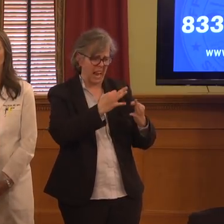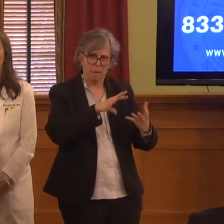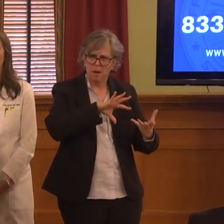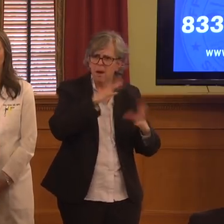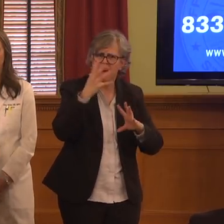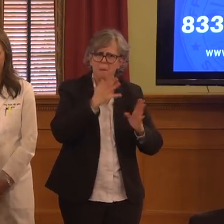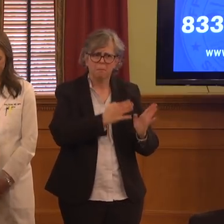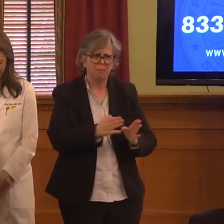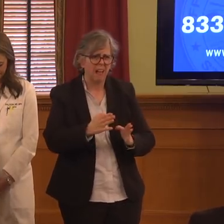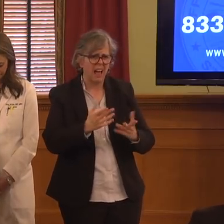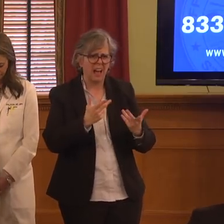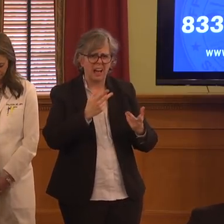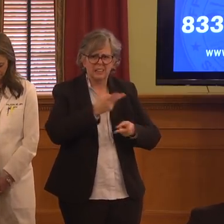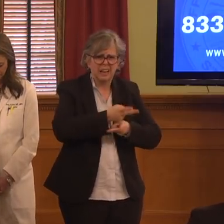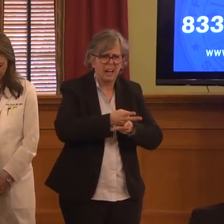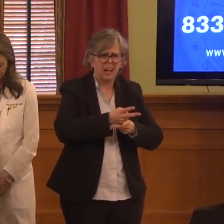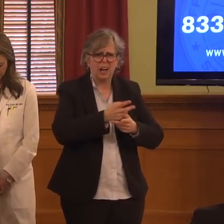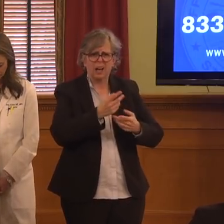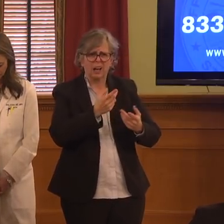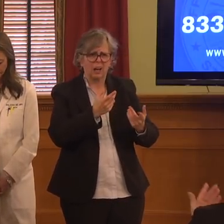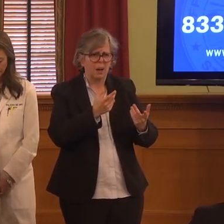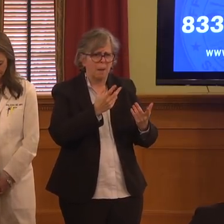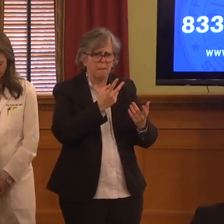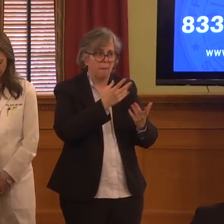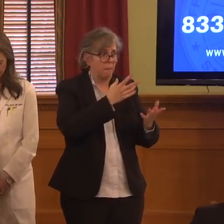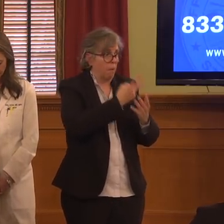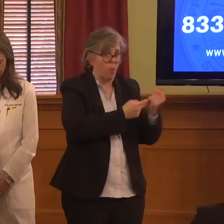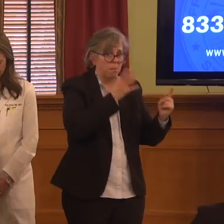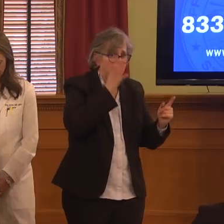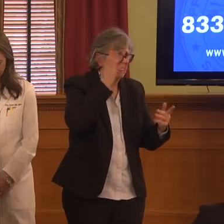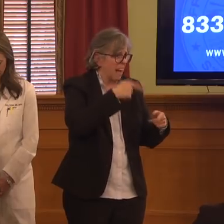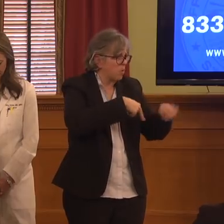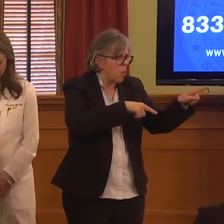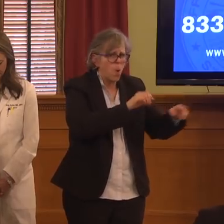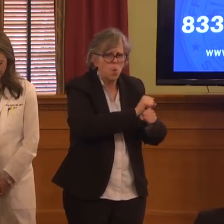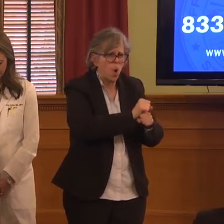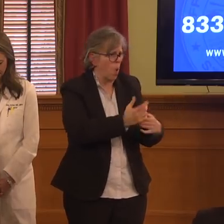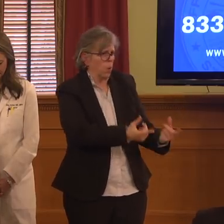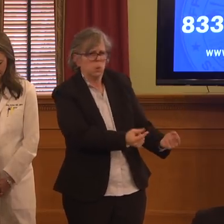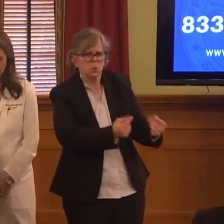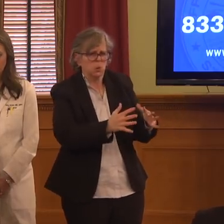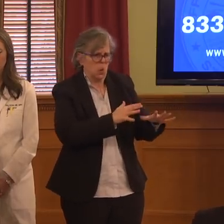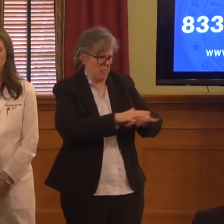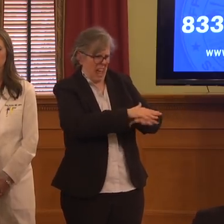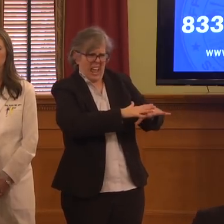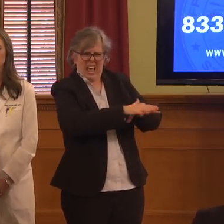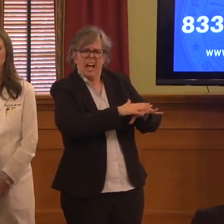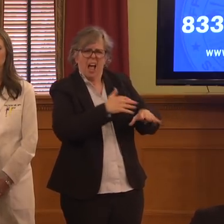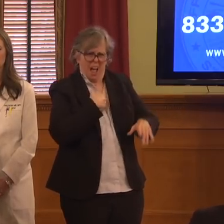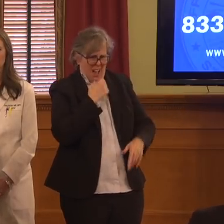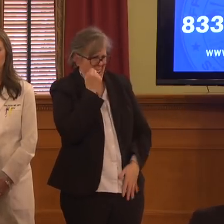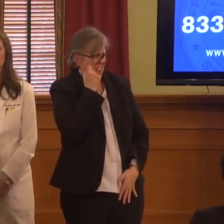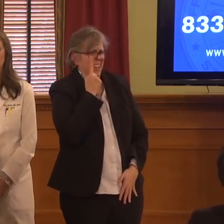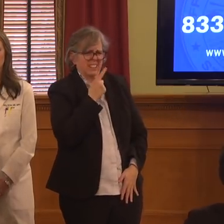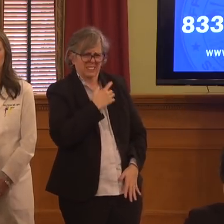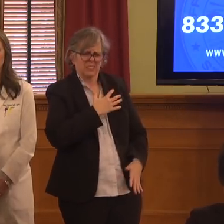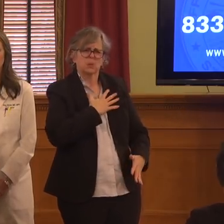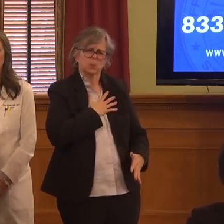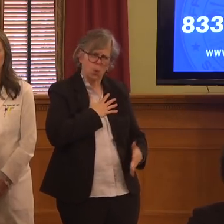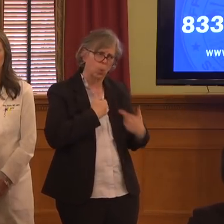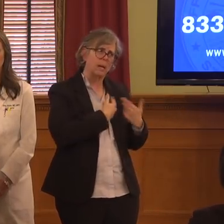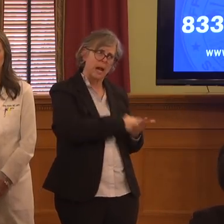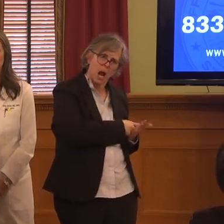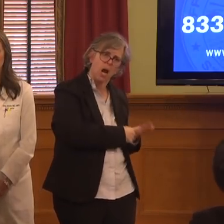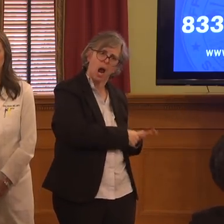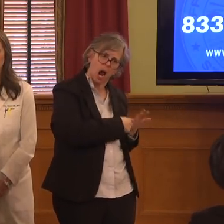who both parents work, We thought long and hard about that, and